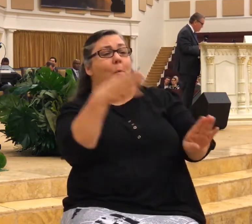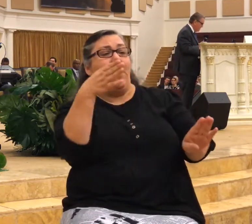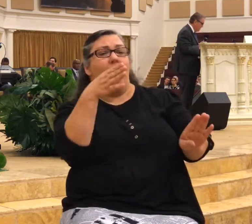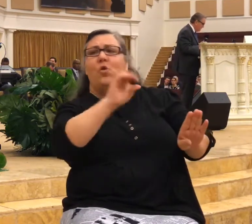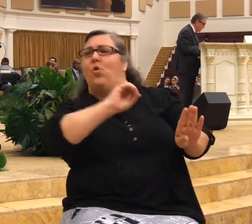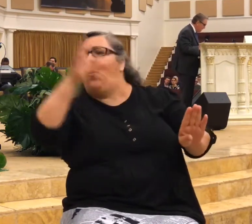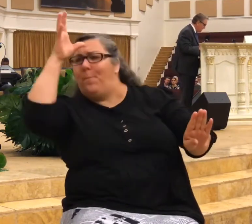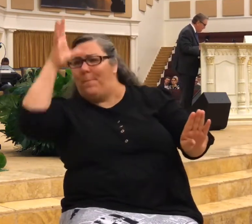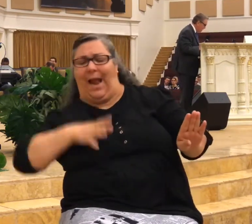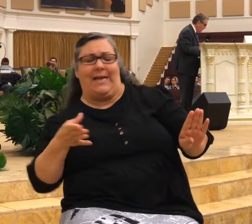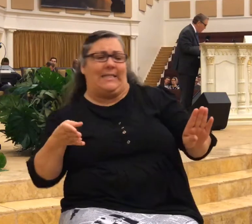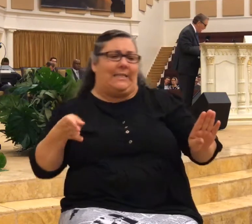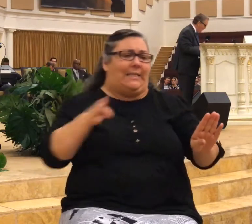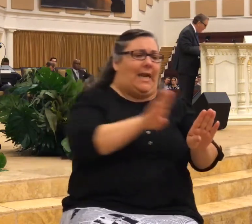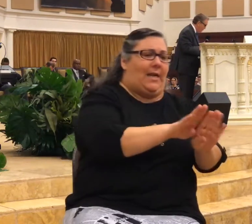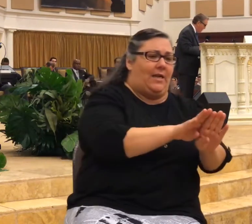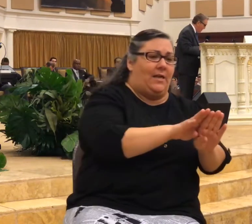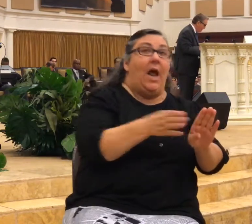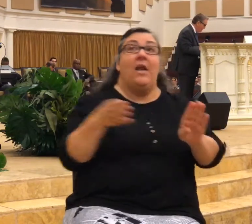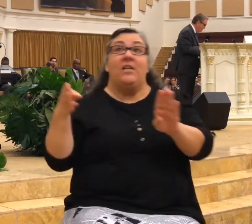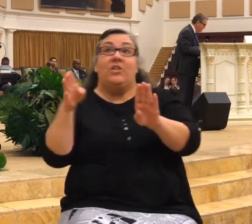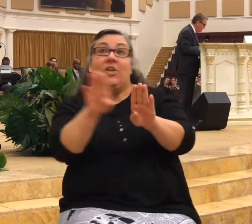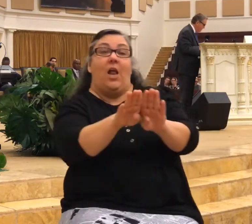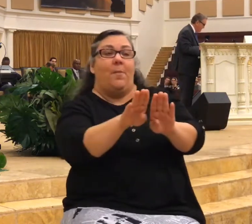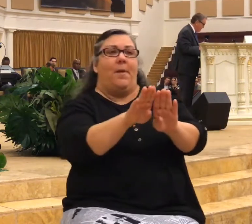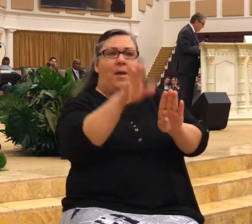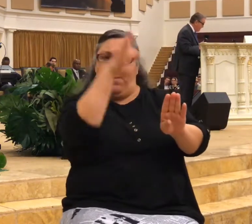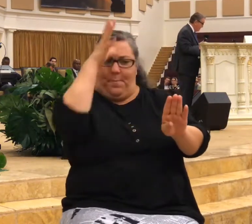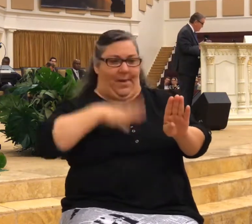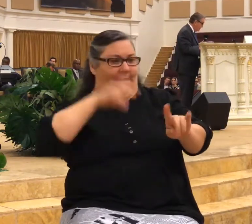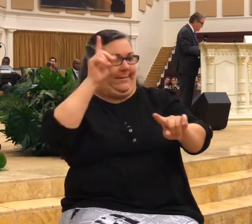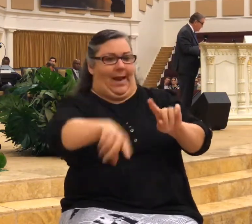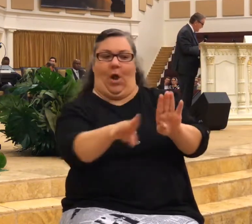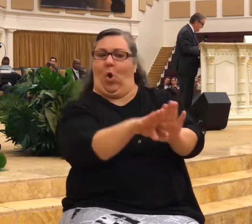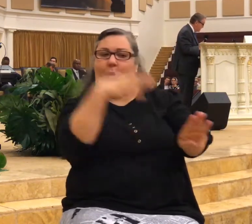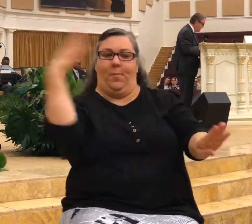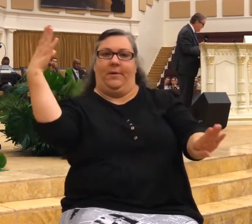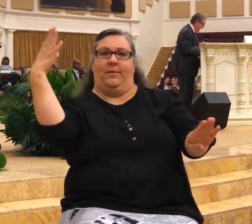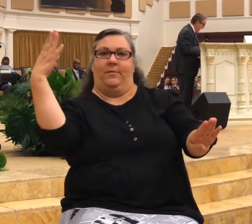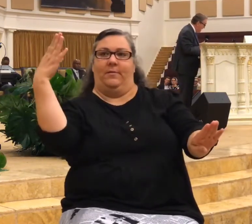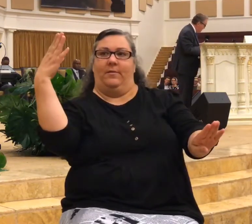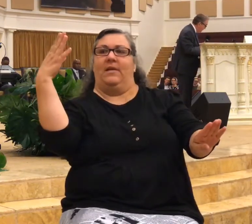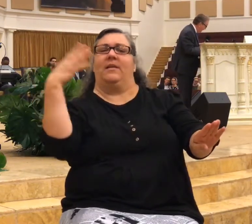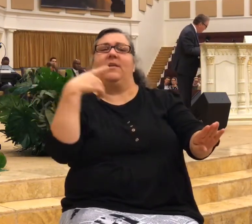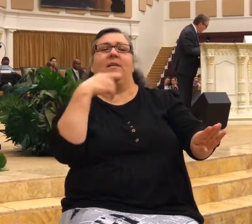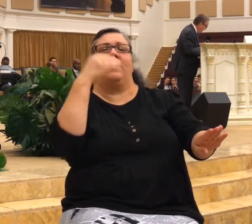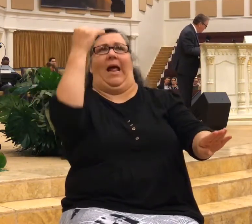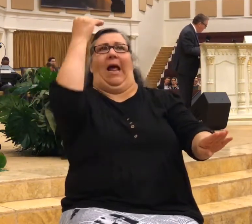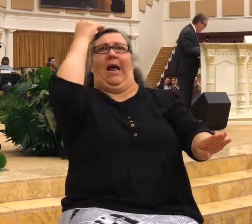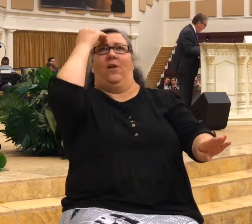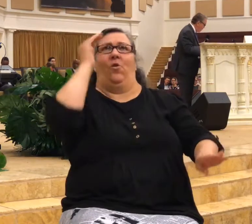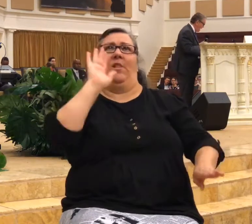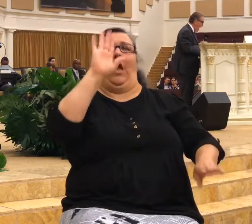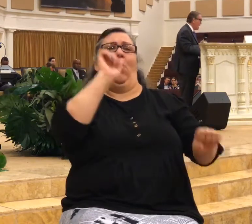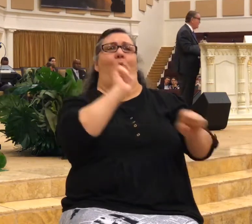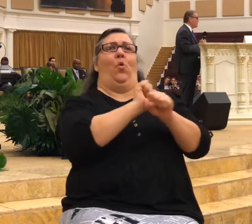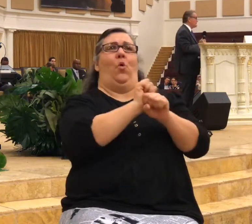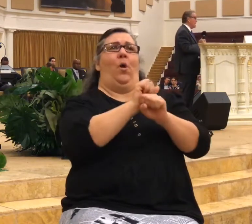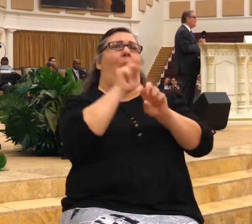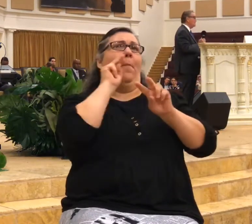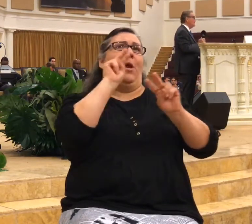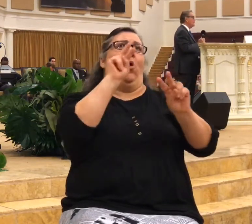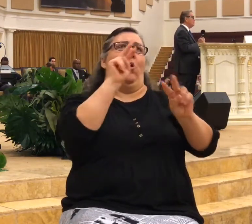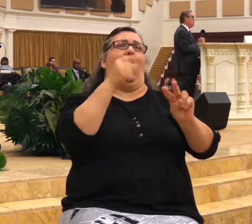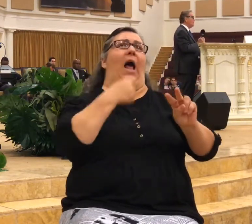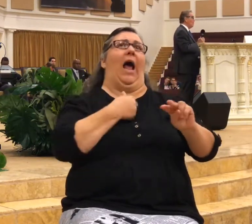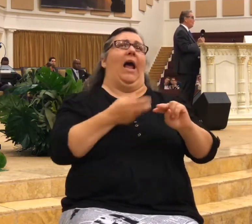shutteth, and shutteth and no man openeth. And then he goes on to say, I know thy works. Behold, I have